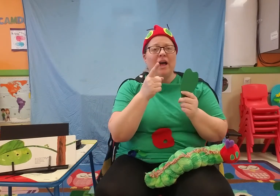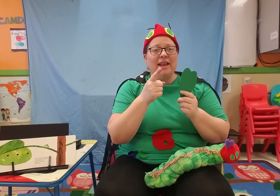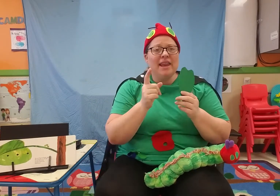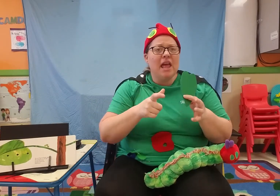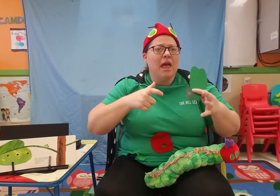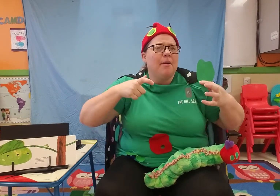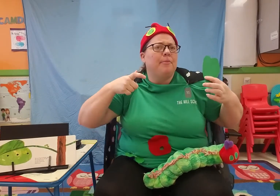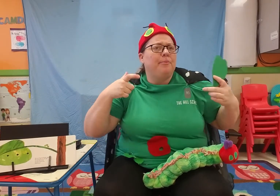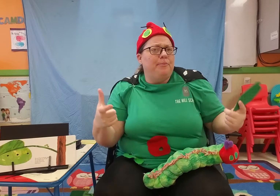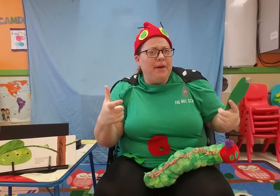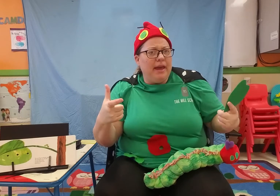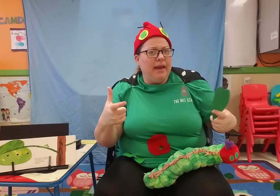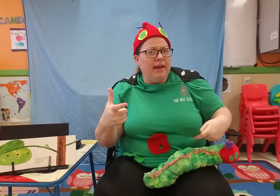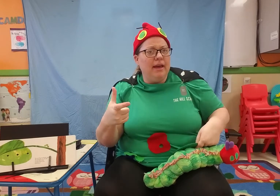one big